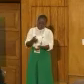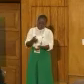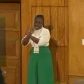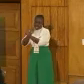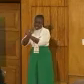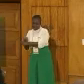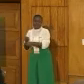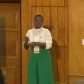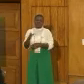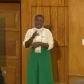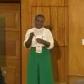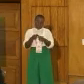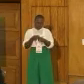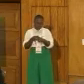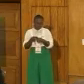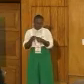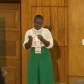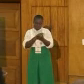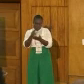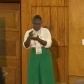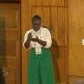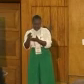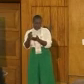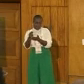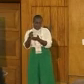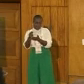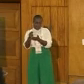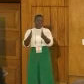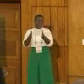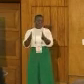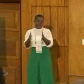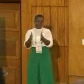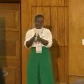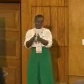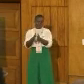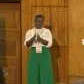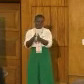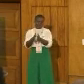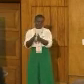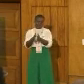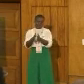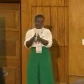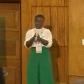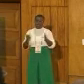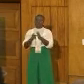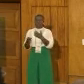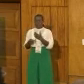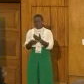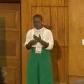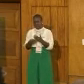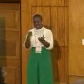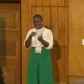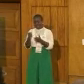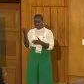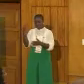and resilient model. So our next steps here would cover expanding the model to additional Nigerian states. So like I mentioned, this was